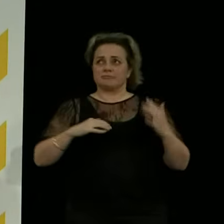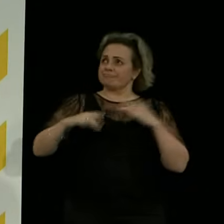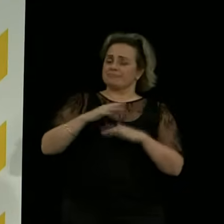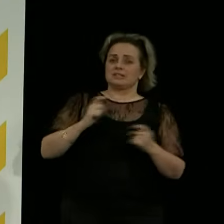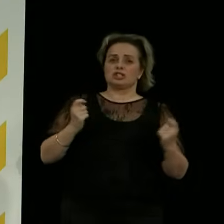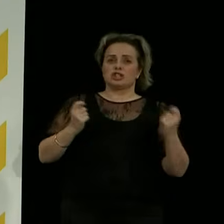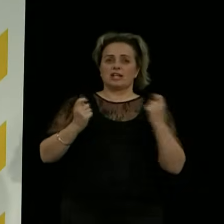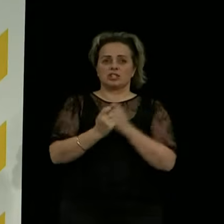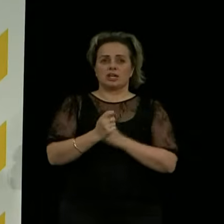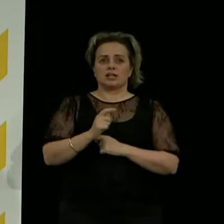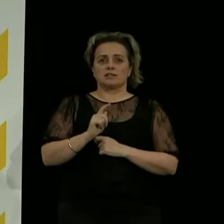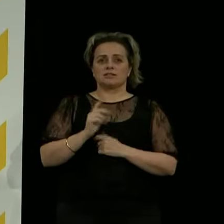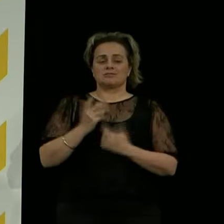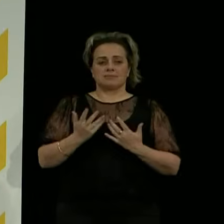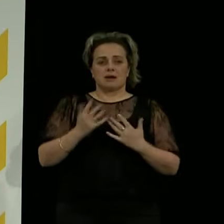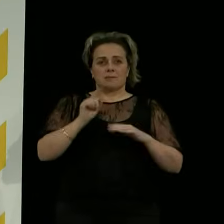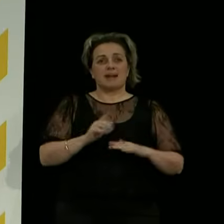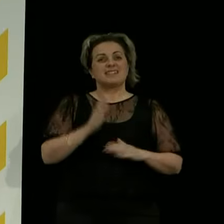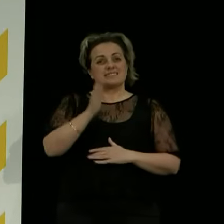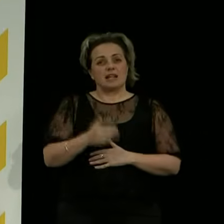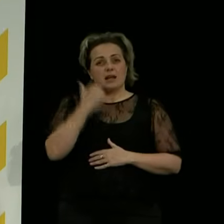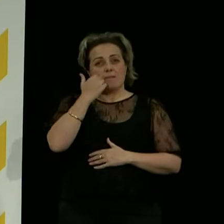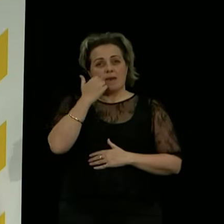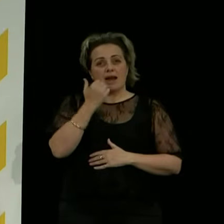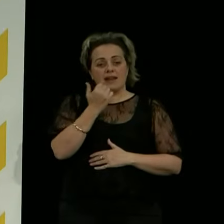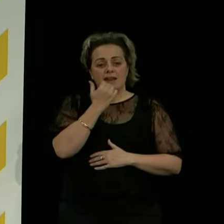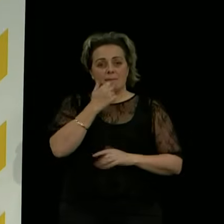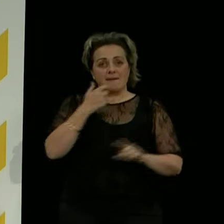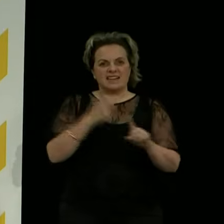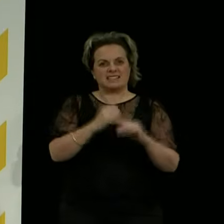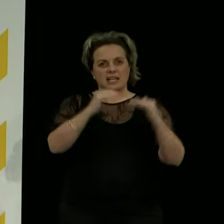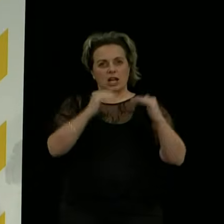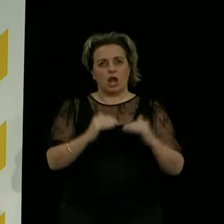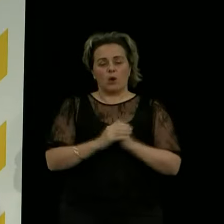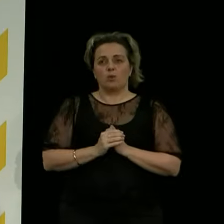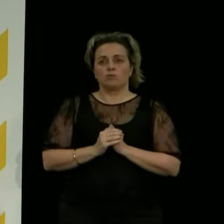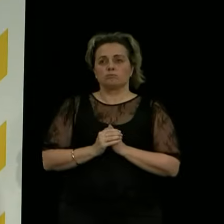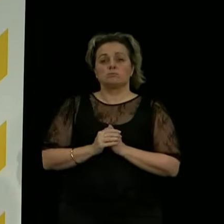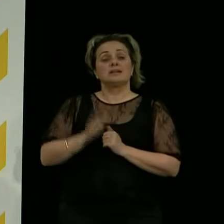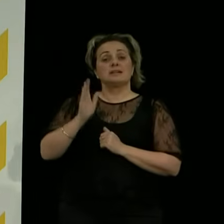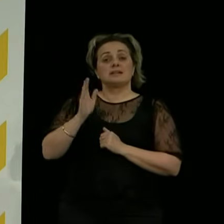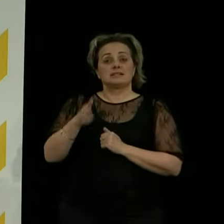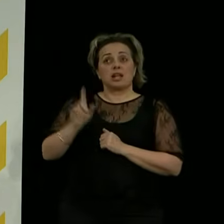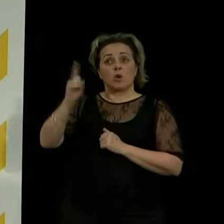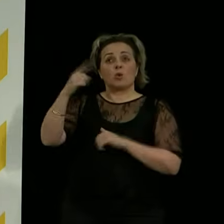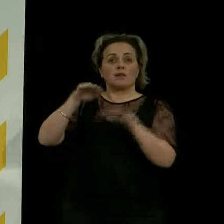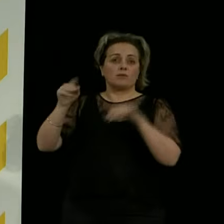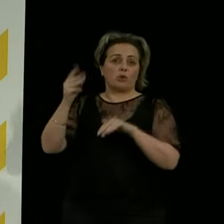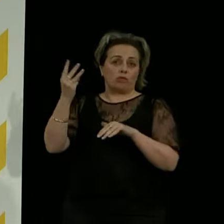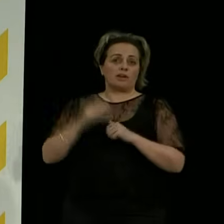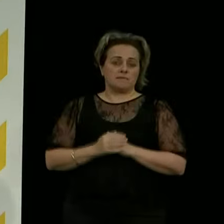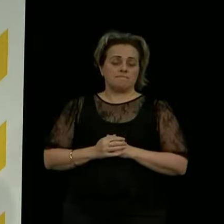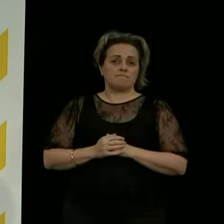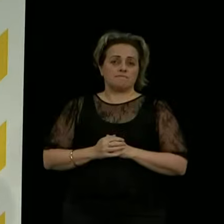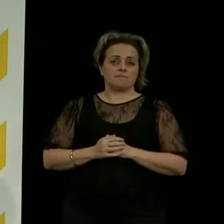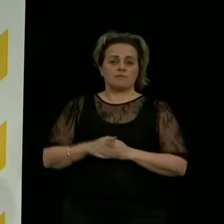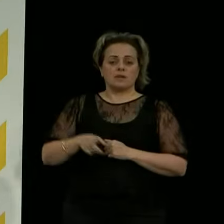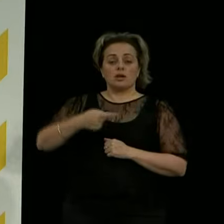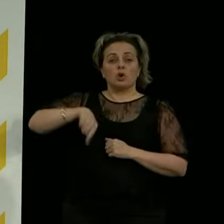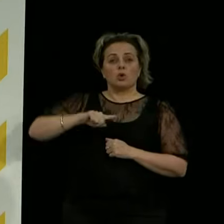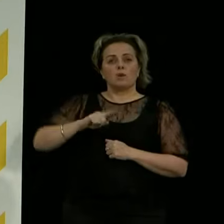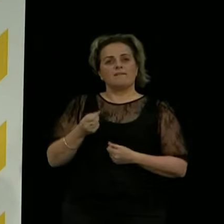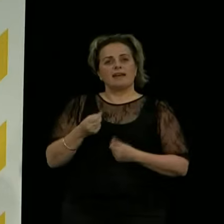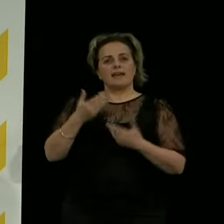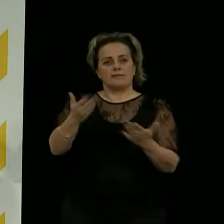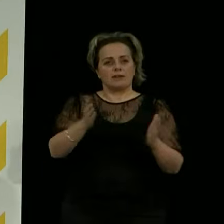numbers remaining low. We're in level 3 in Auckland, and Auckland remains there. We've stepped out today the transition